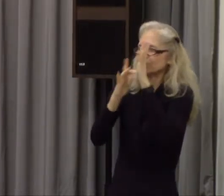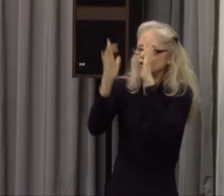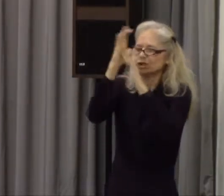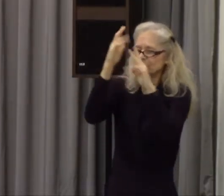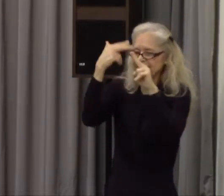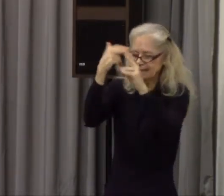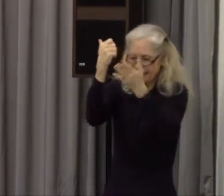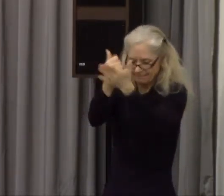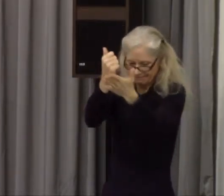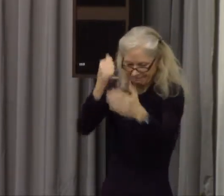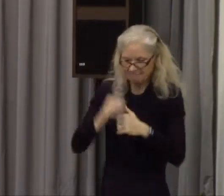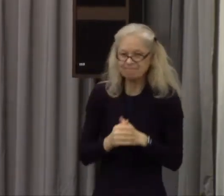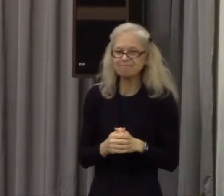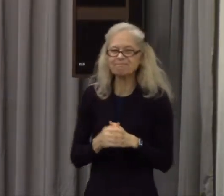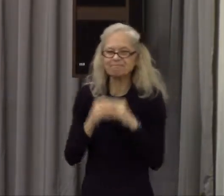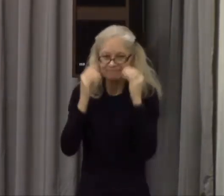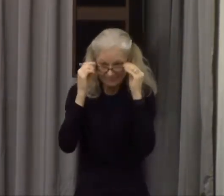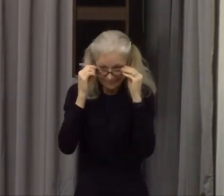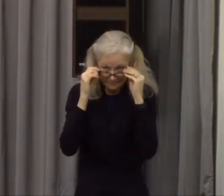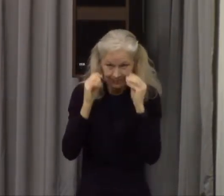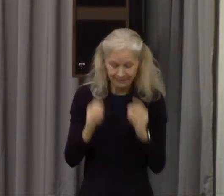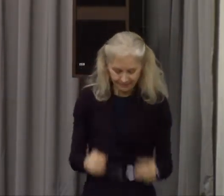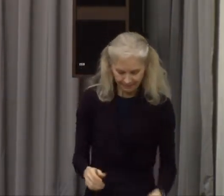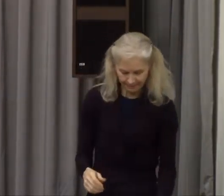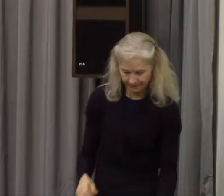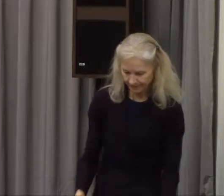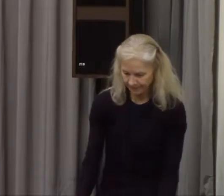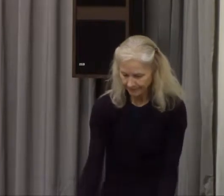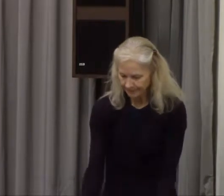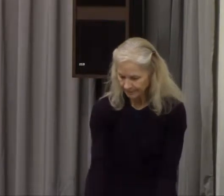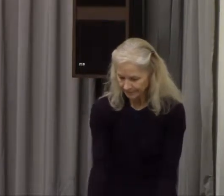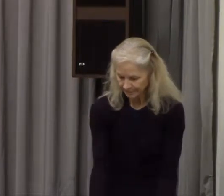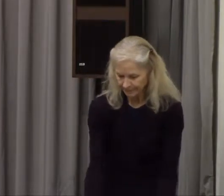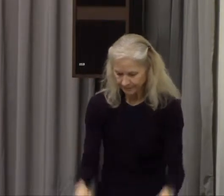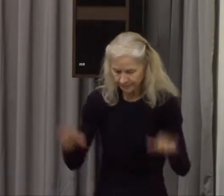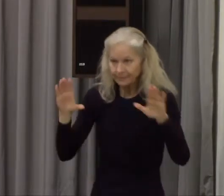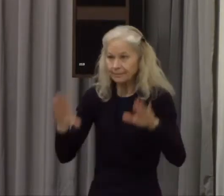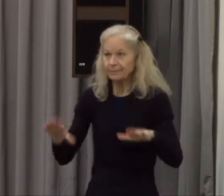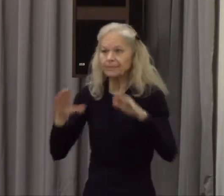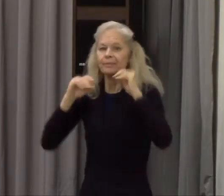seated.